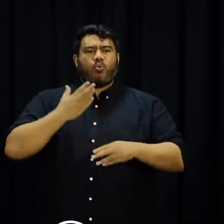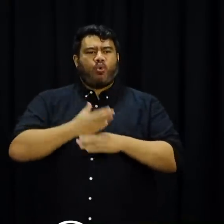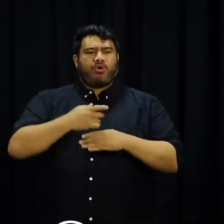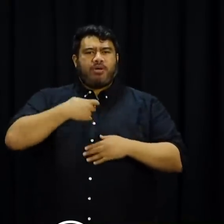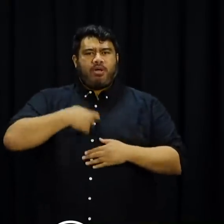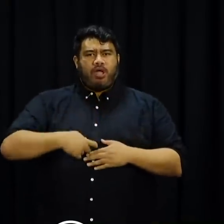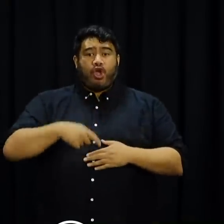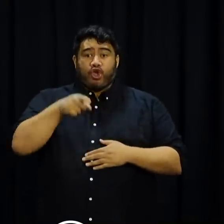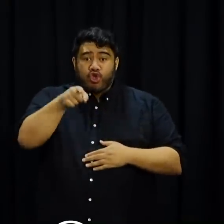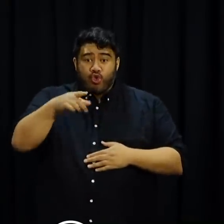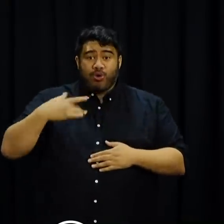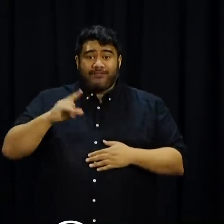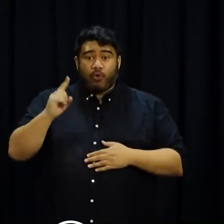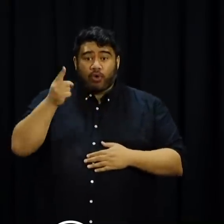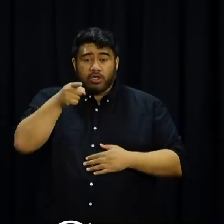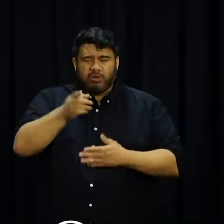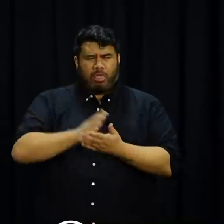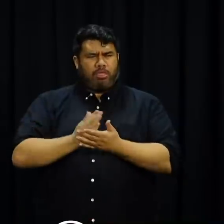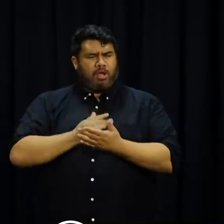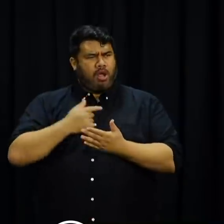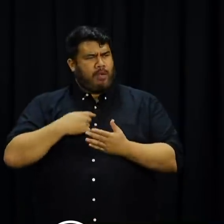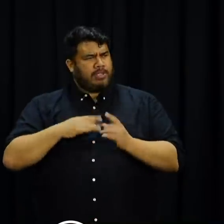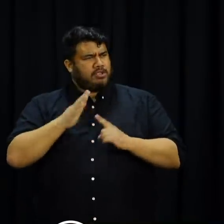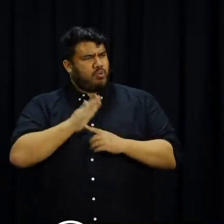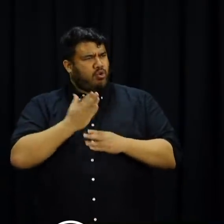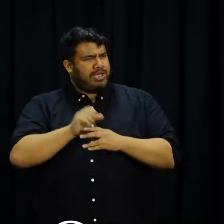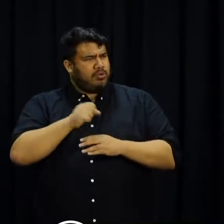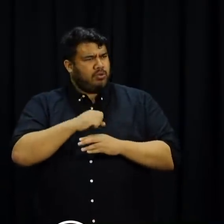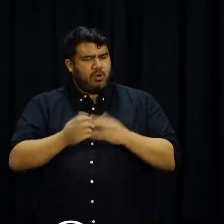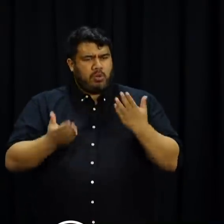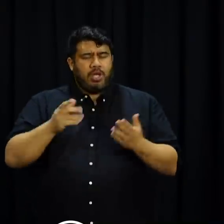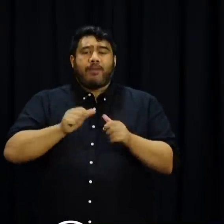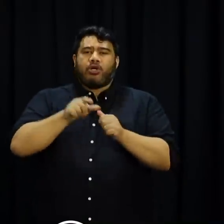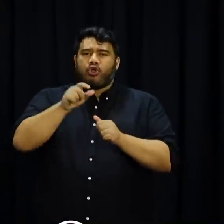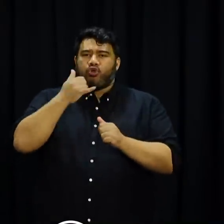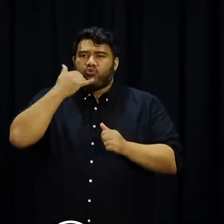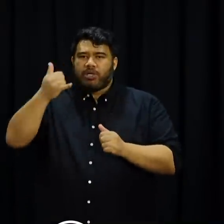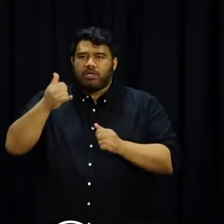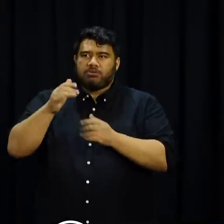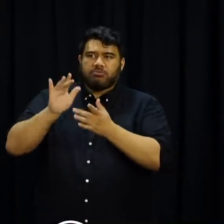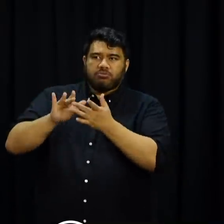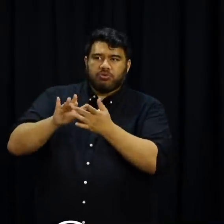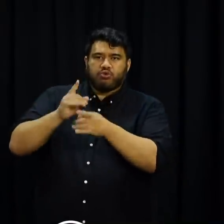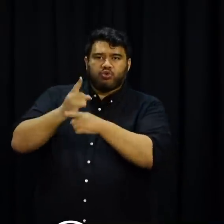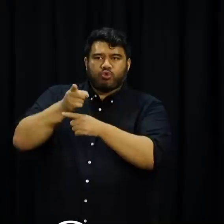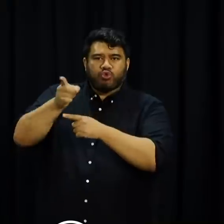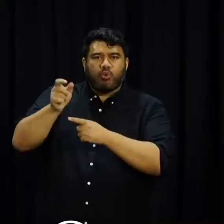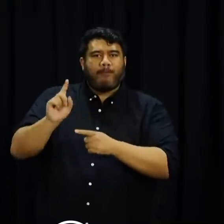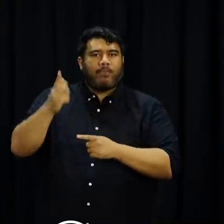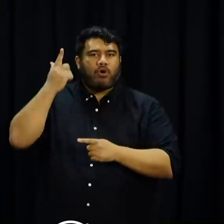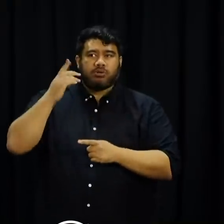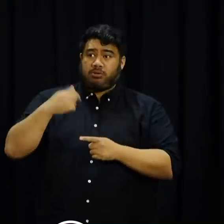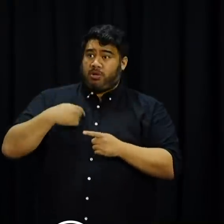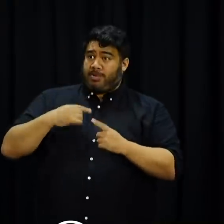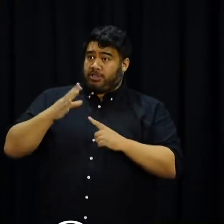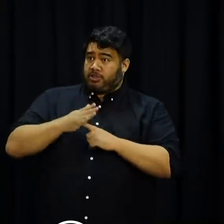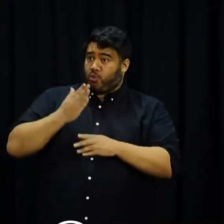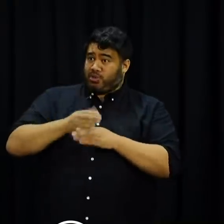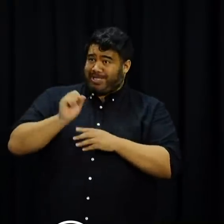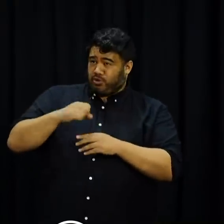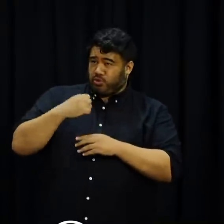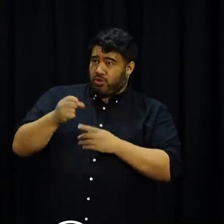in Auckland and have questions about that, please do talk to your employer to clarify whether or not you are essential as an